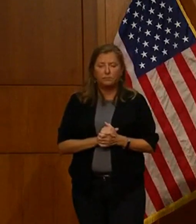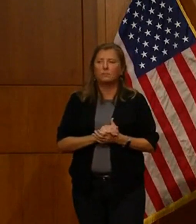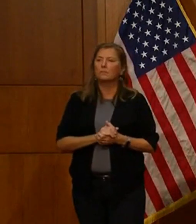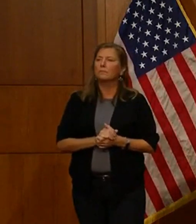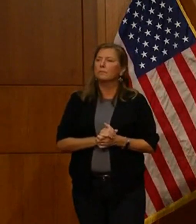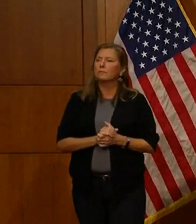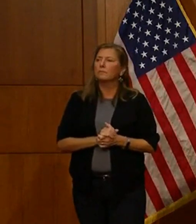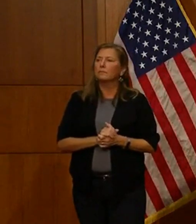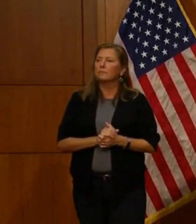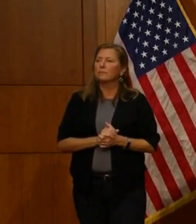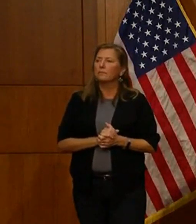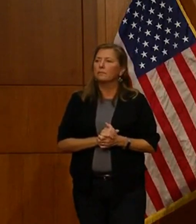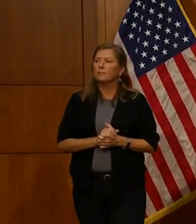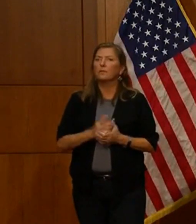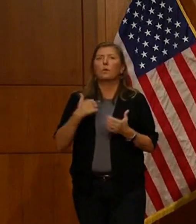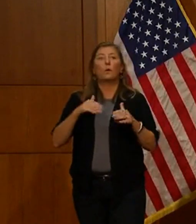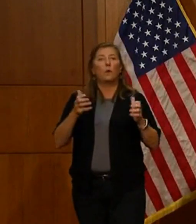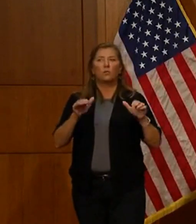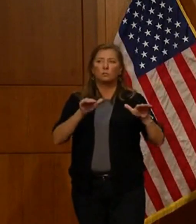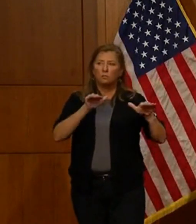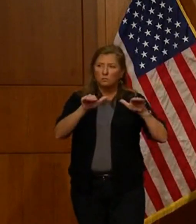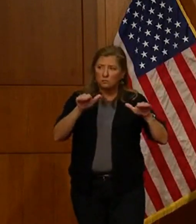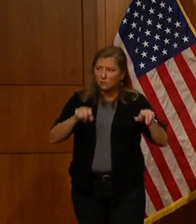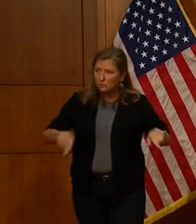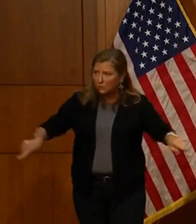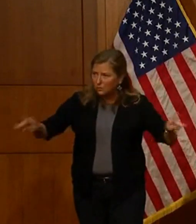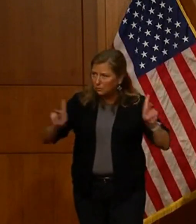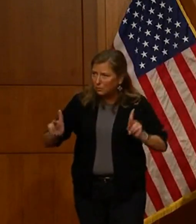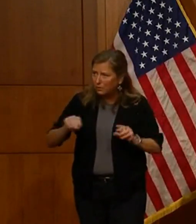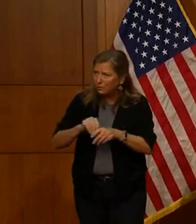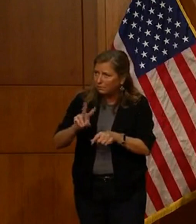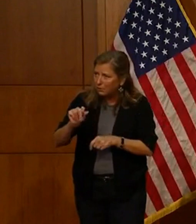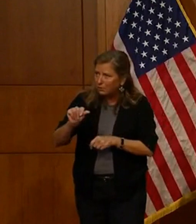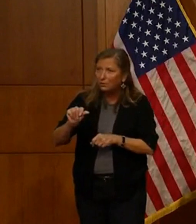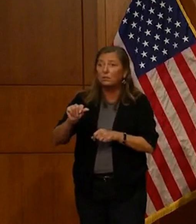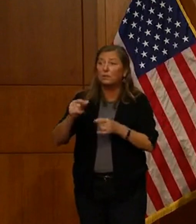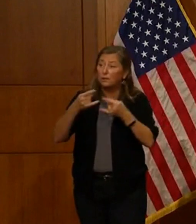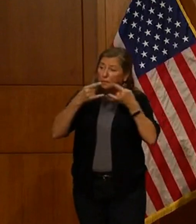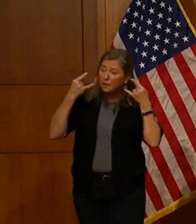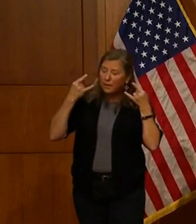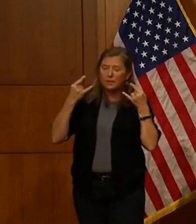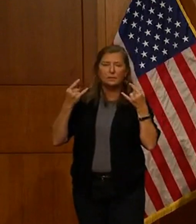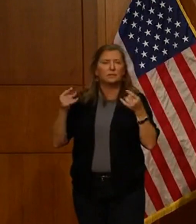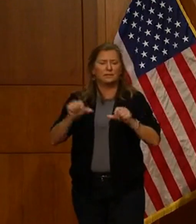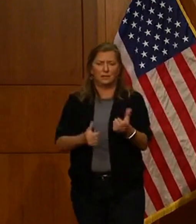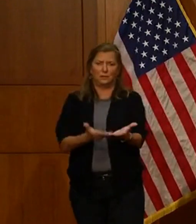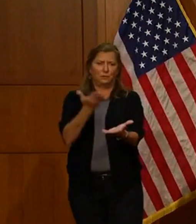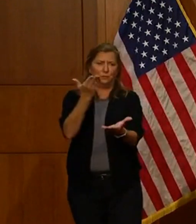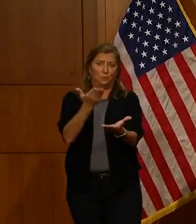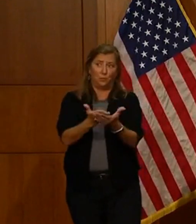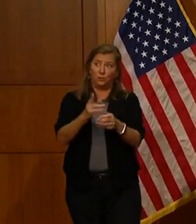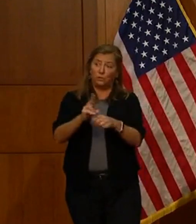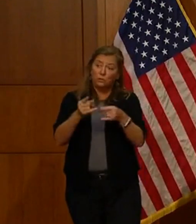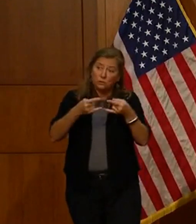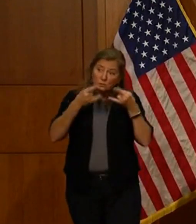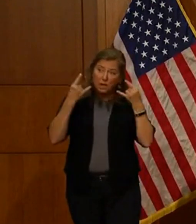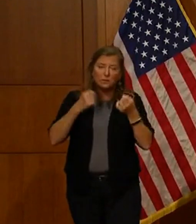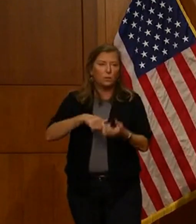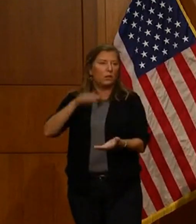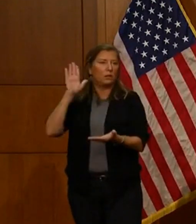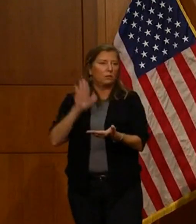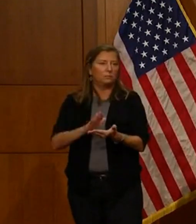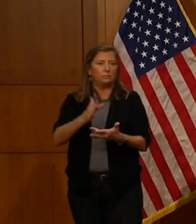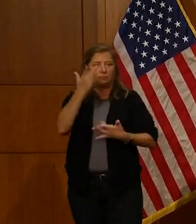remind every Virginian, masks are scientifically proven to reduce the spread of